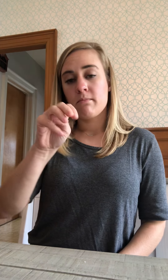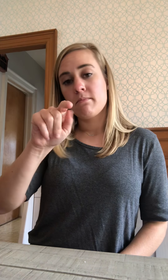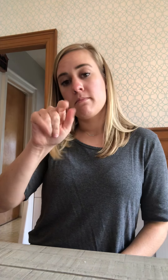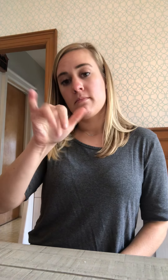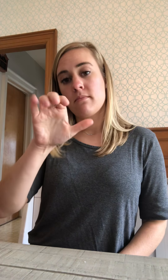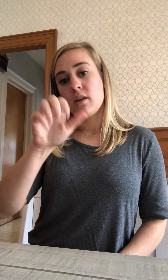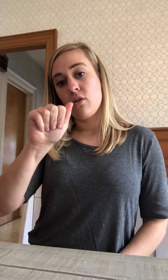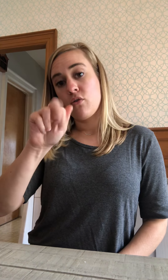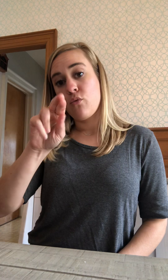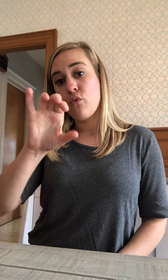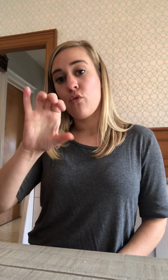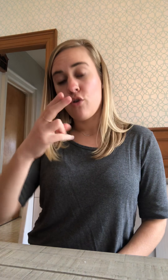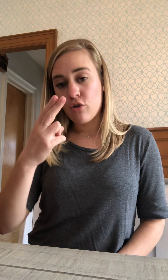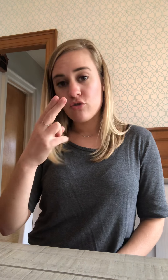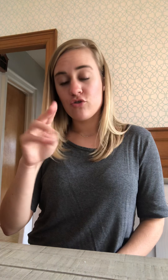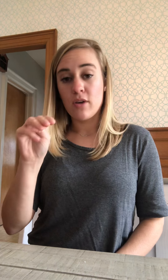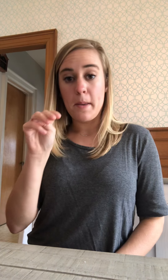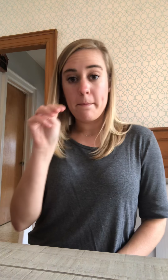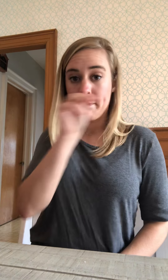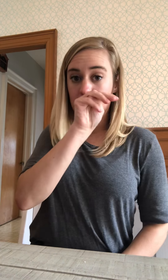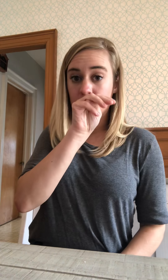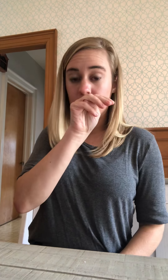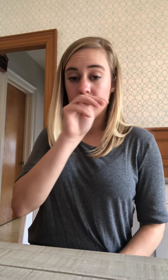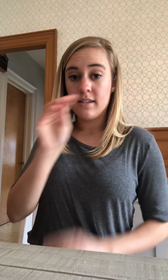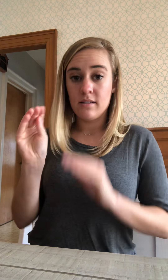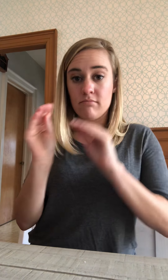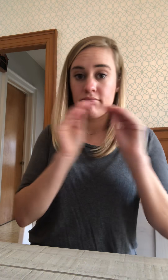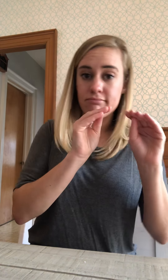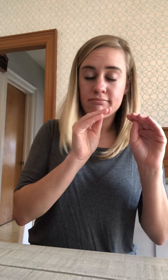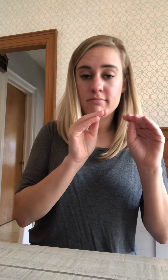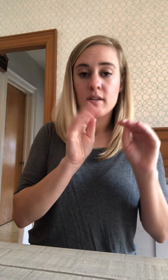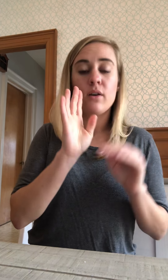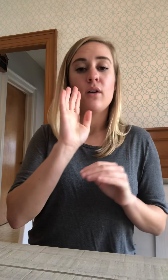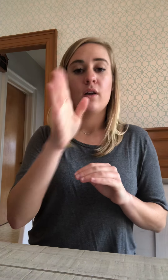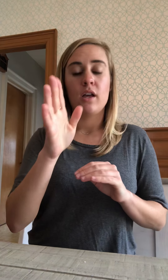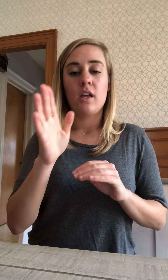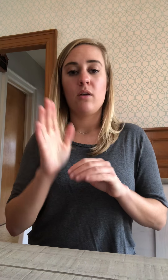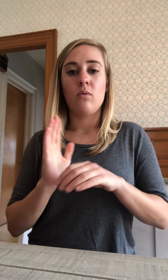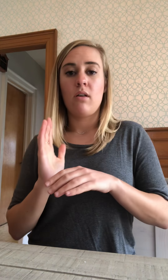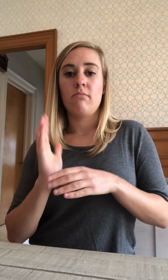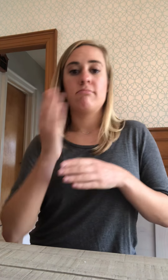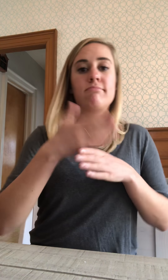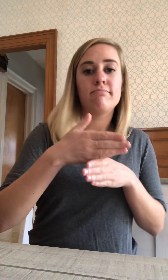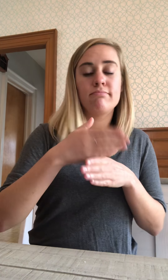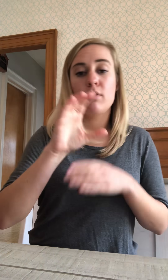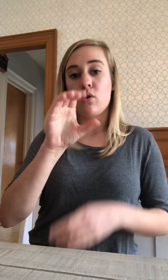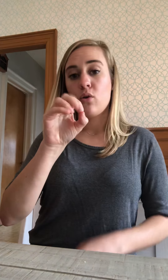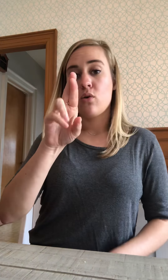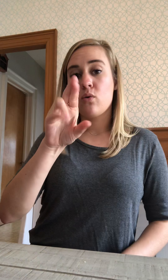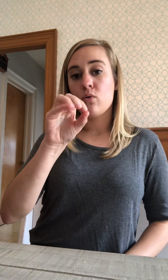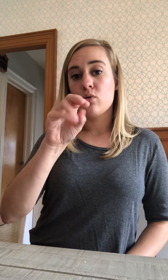medially, it will impinge in some cases on the coronoid process of the mandible. The patient may not be able to open their